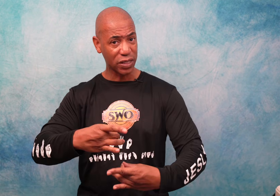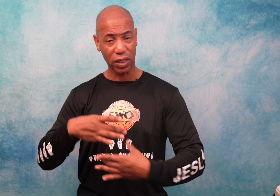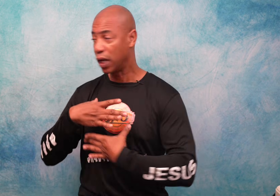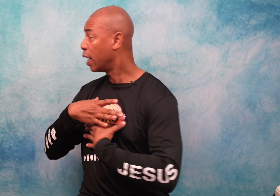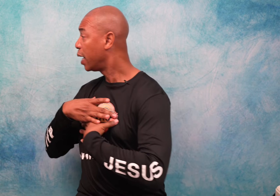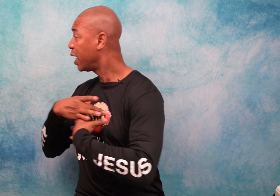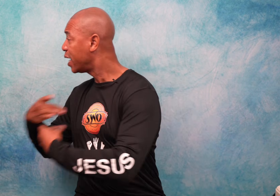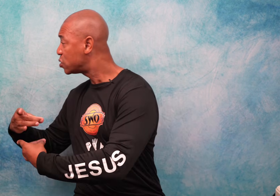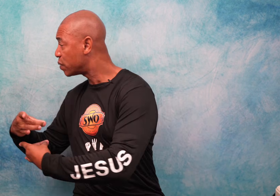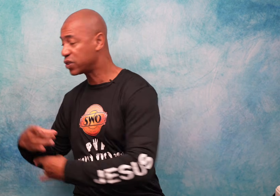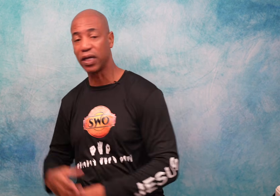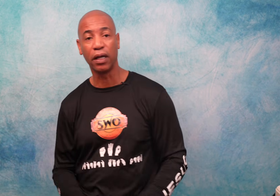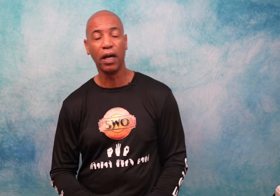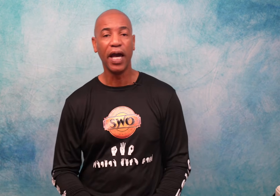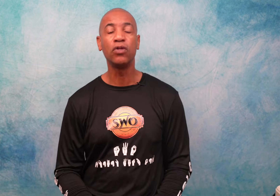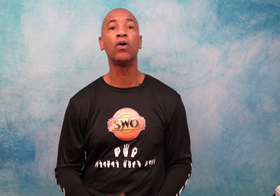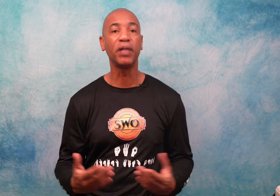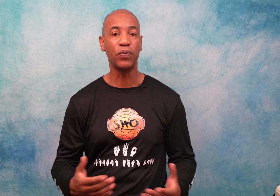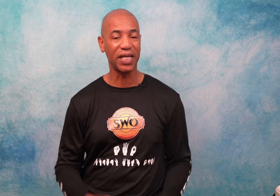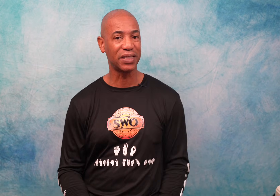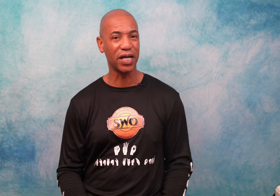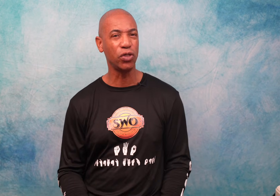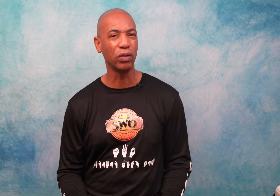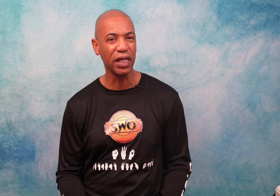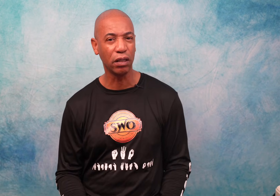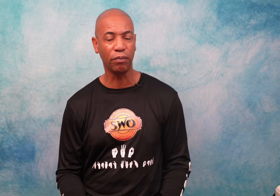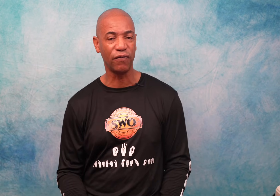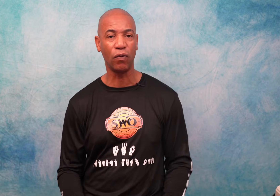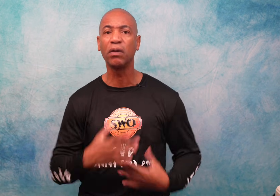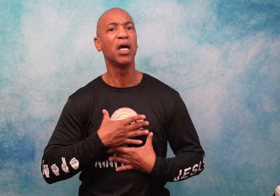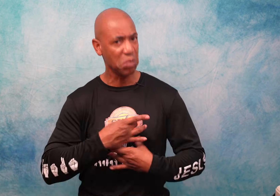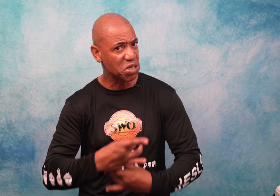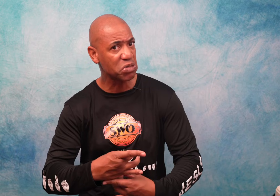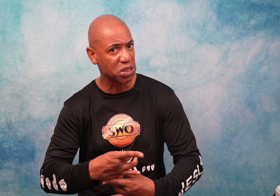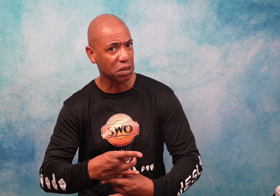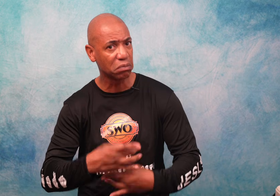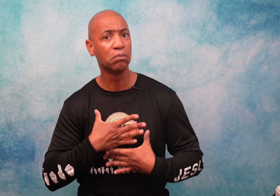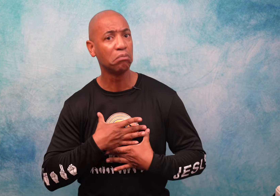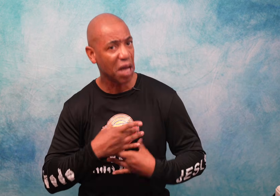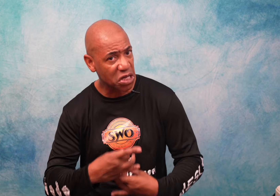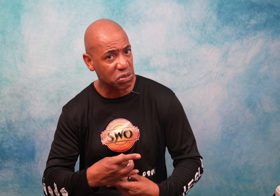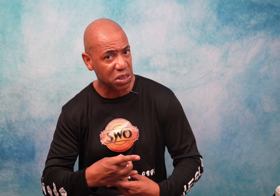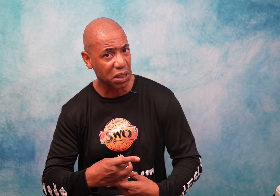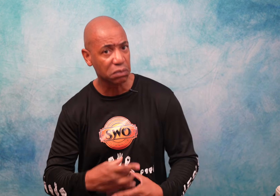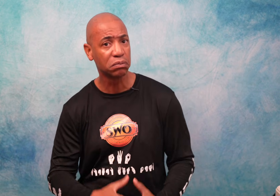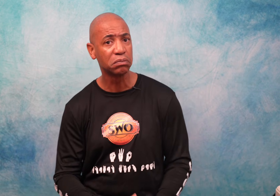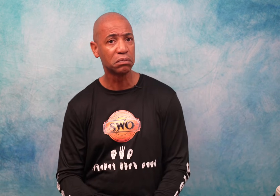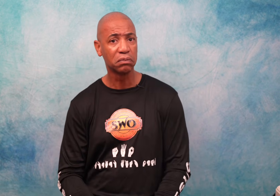Interesting. Interesting. And normally with that sign, you'll lean a little bit forward. Interesting. Interesting.